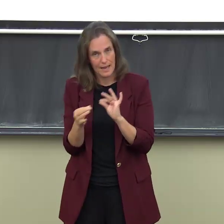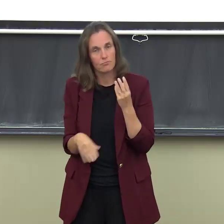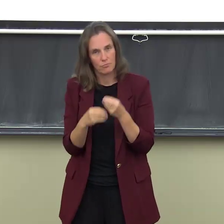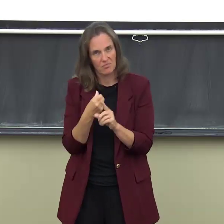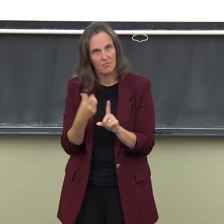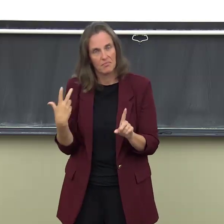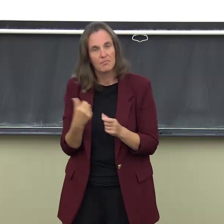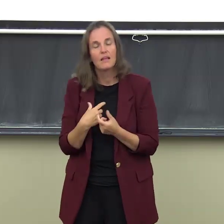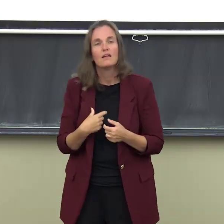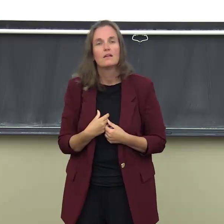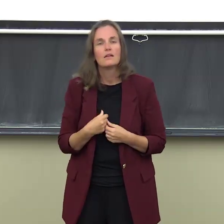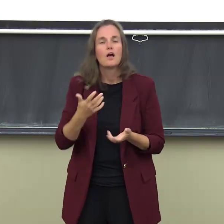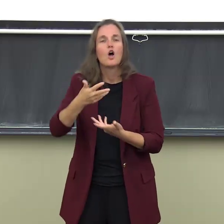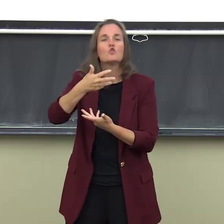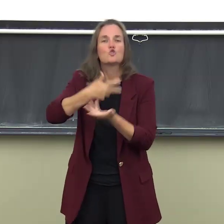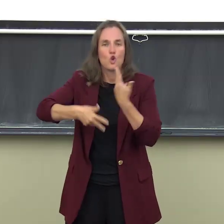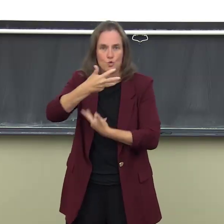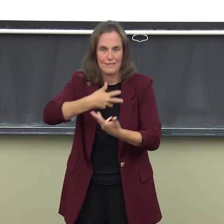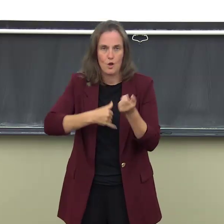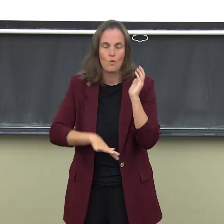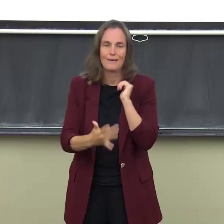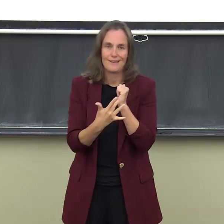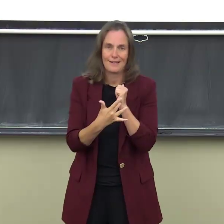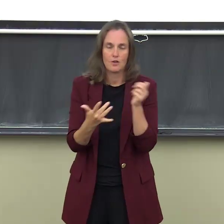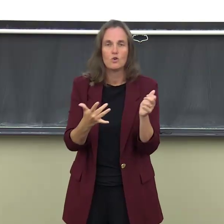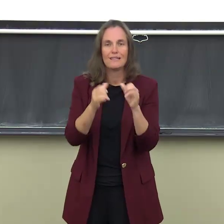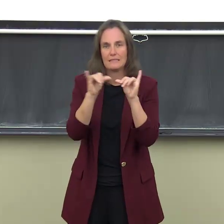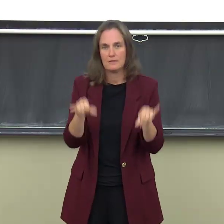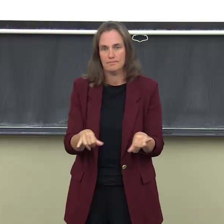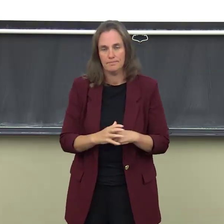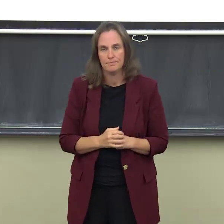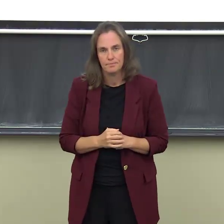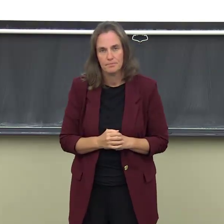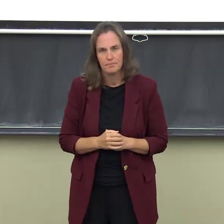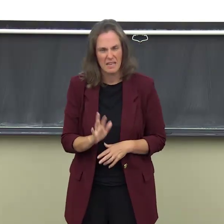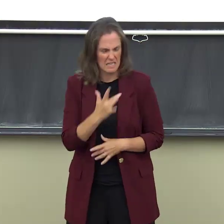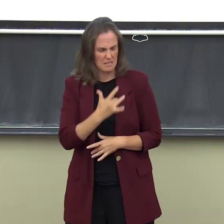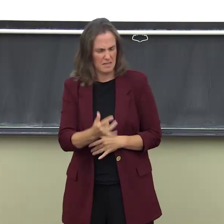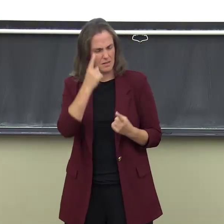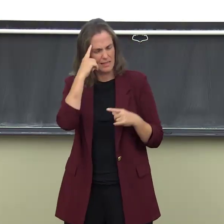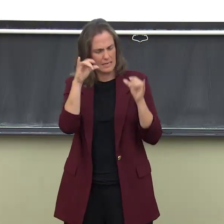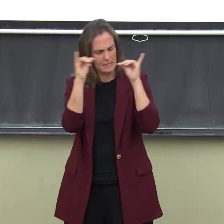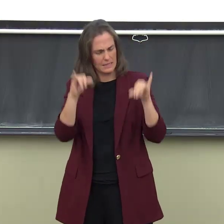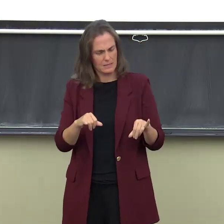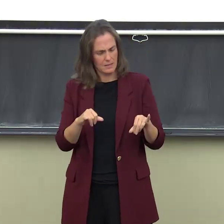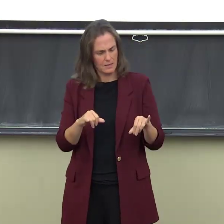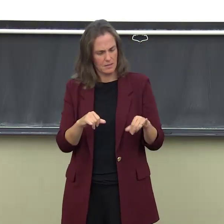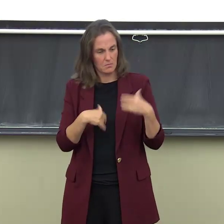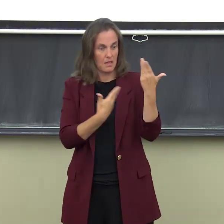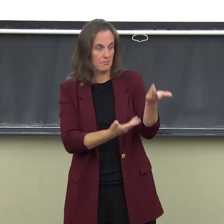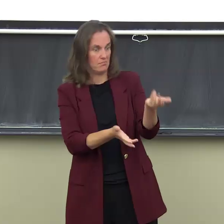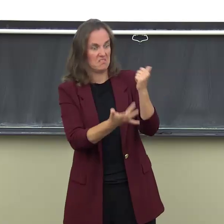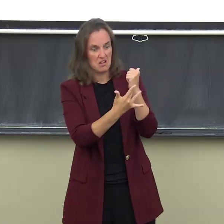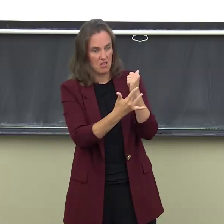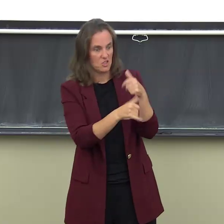There's this idea of socio-technical systems. And we tend to think of systems as just the technology, whatever